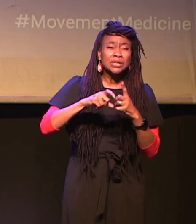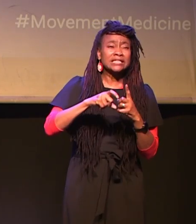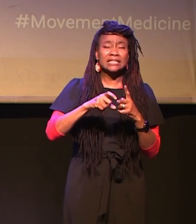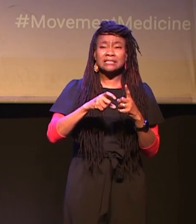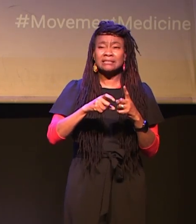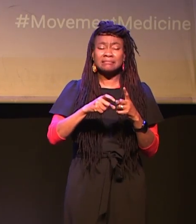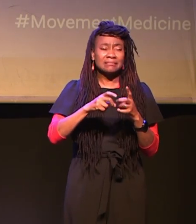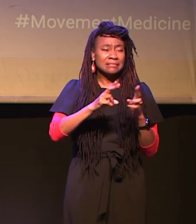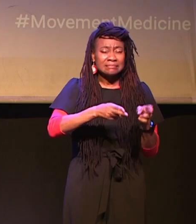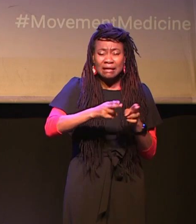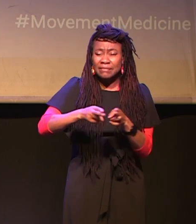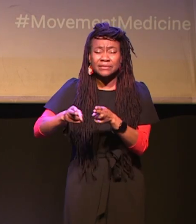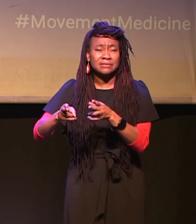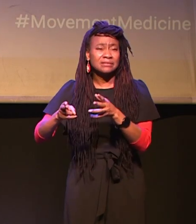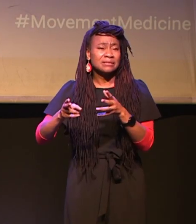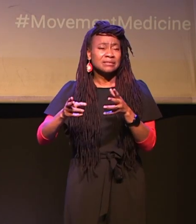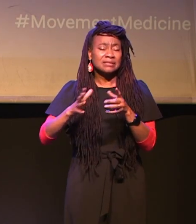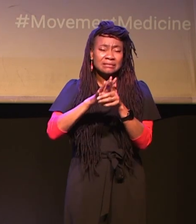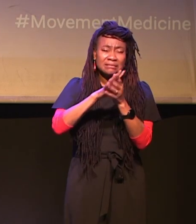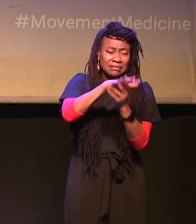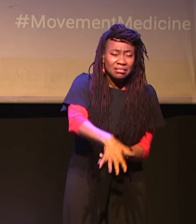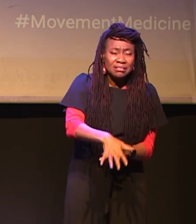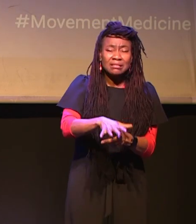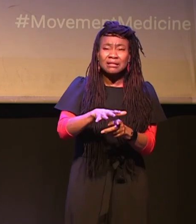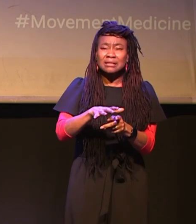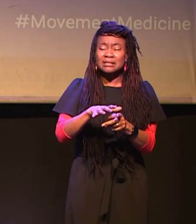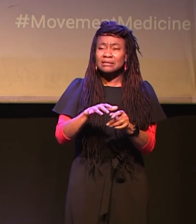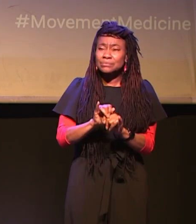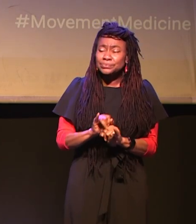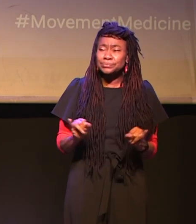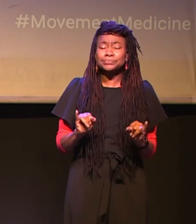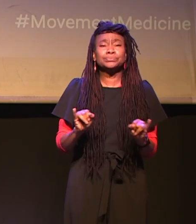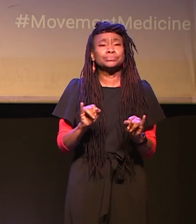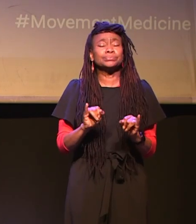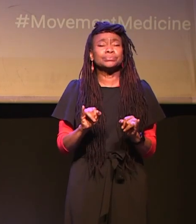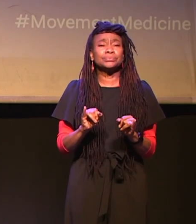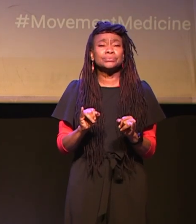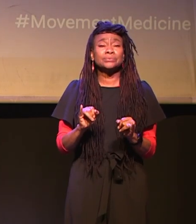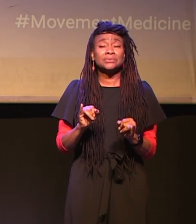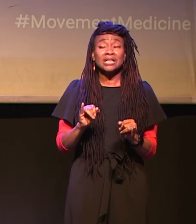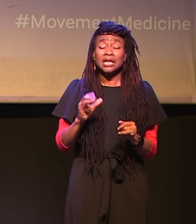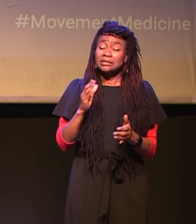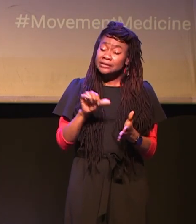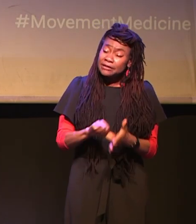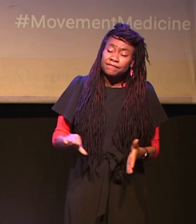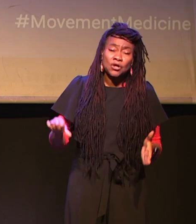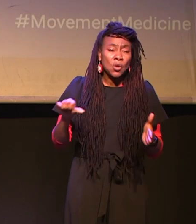a visceral and like intimate way, like it's actually really difficult to